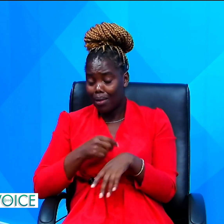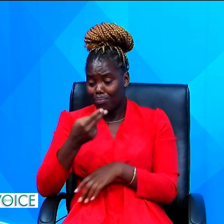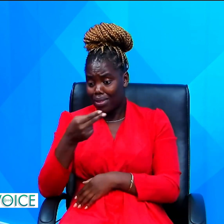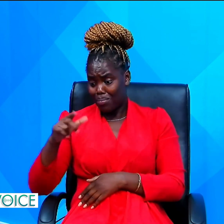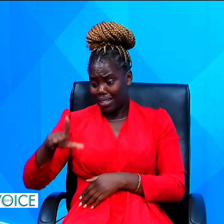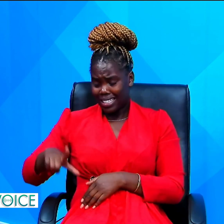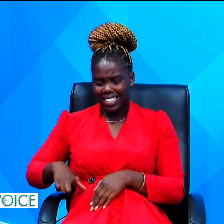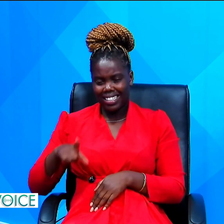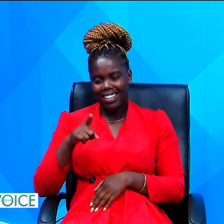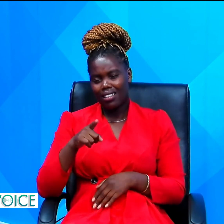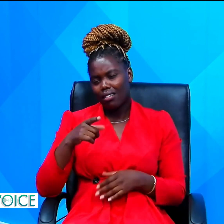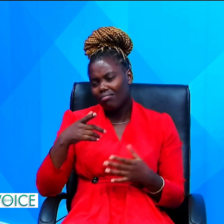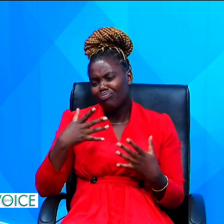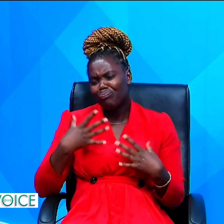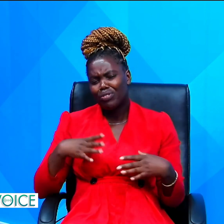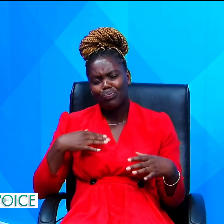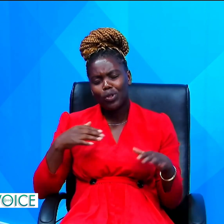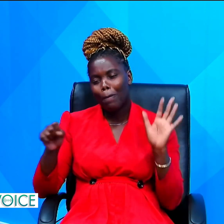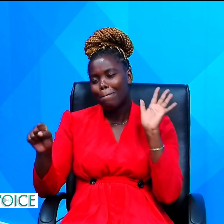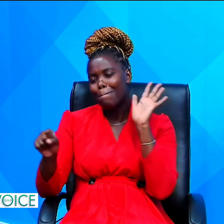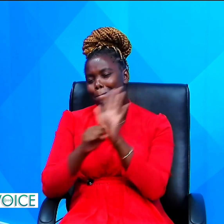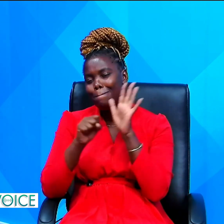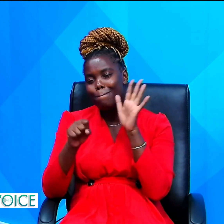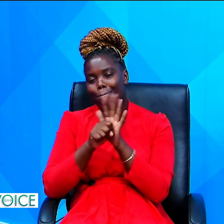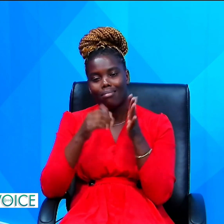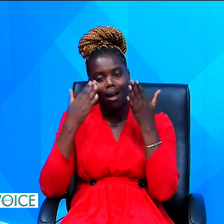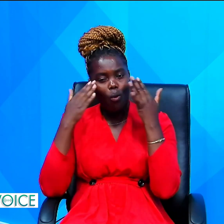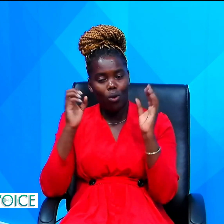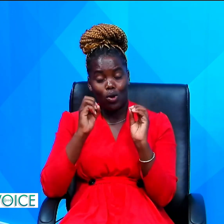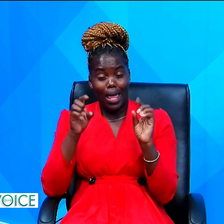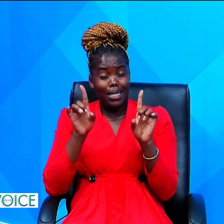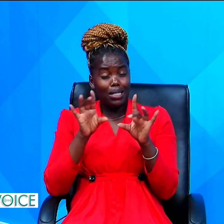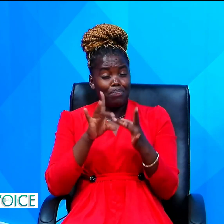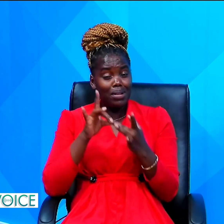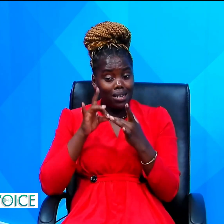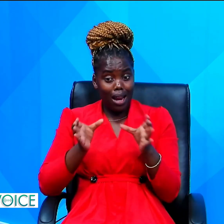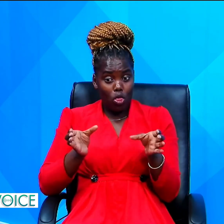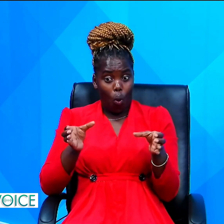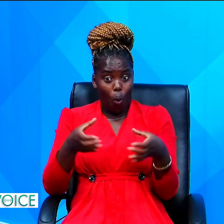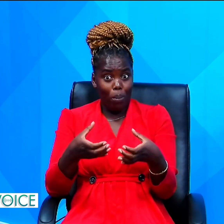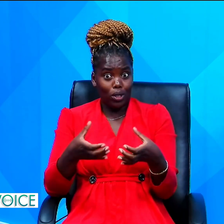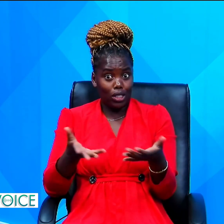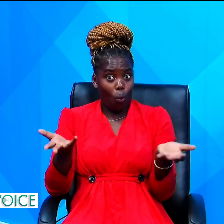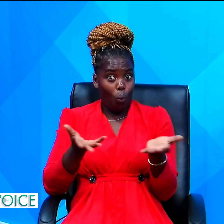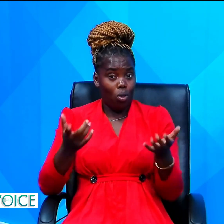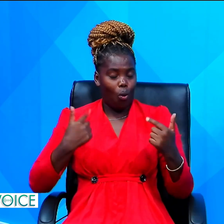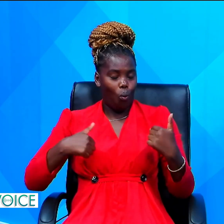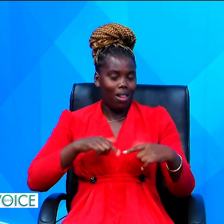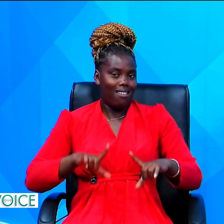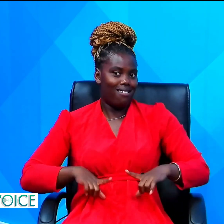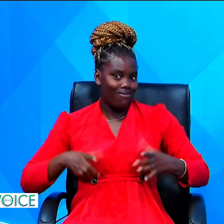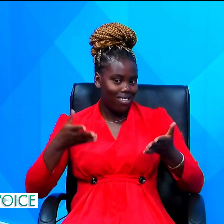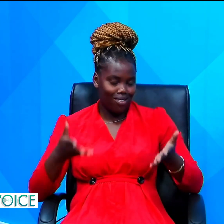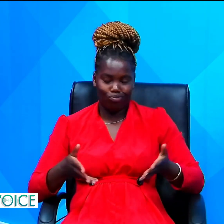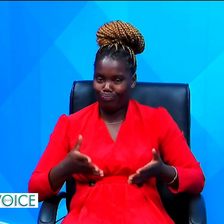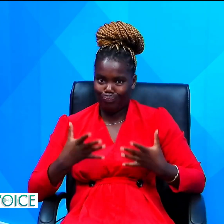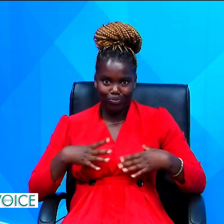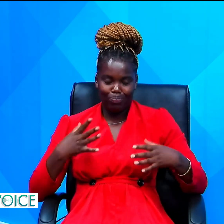but hepatitis, a lot of people are not aware about it, especially people in the community where we live in. A lot